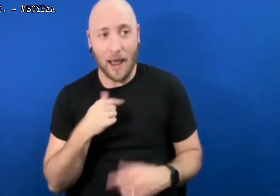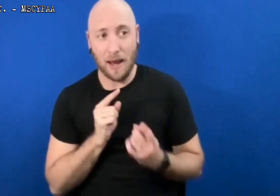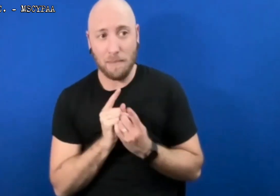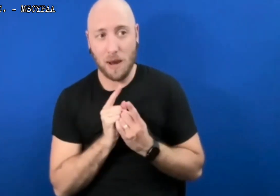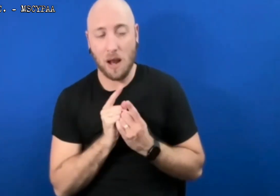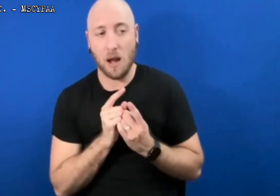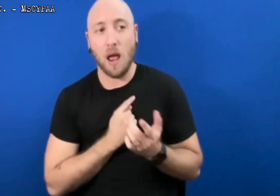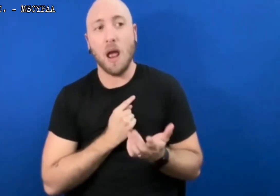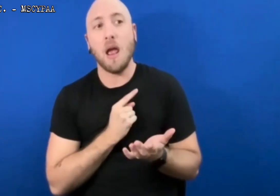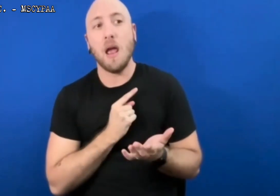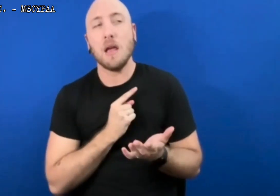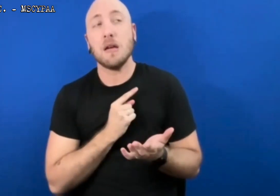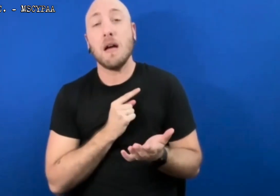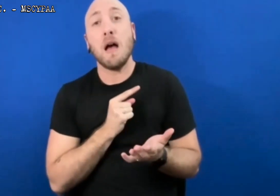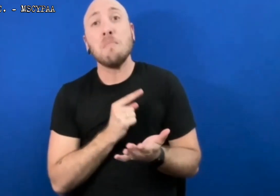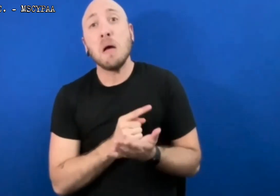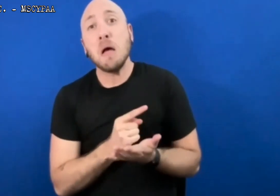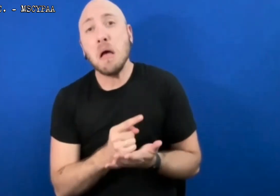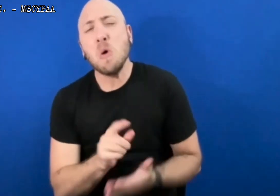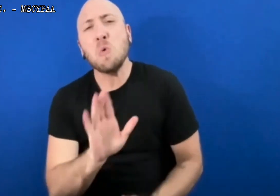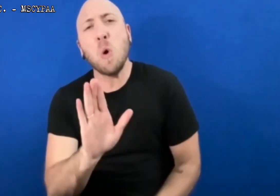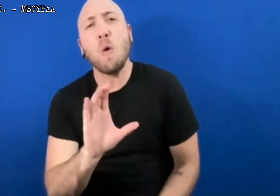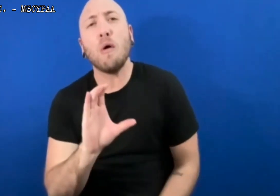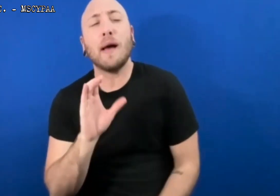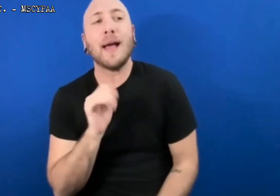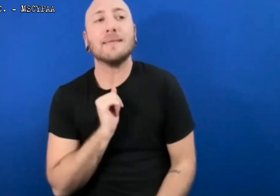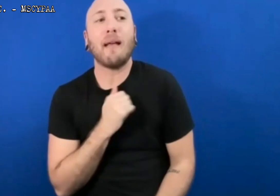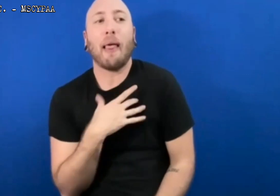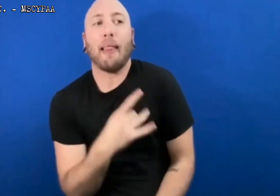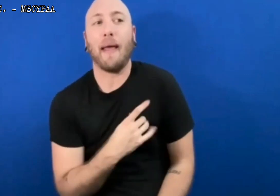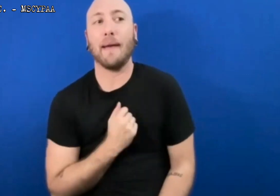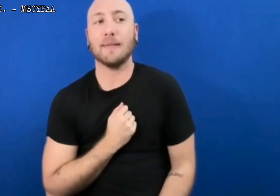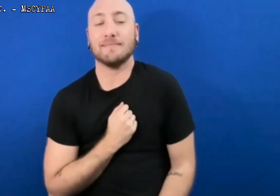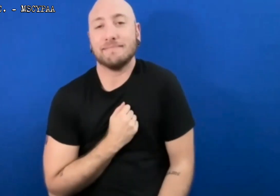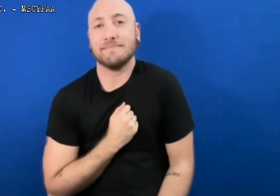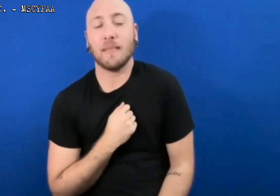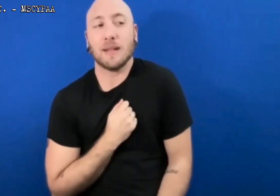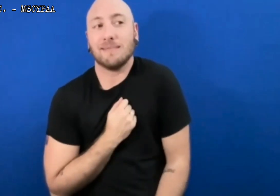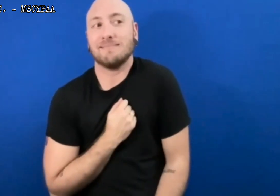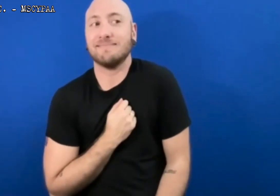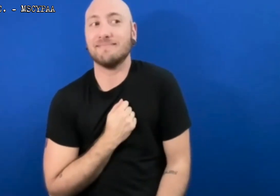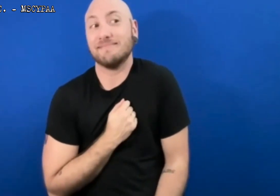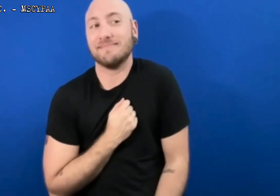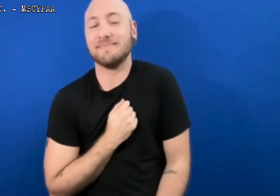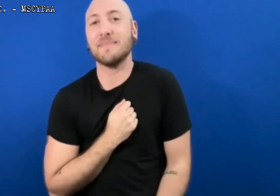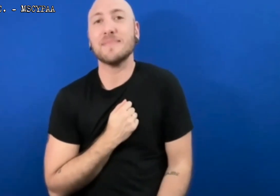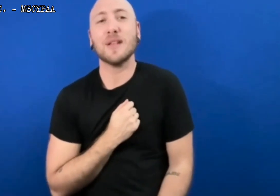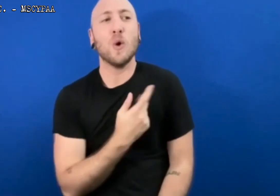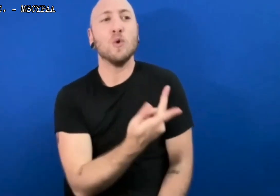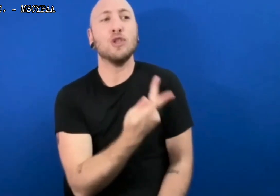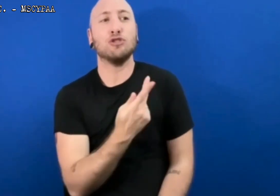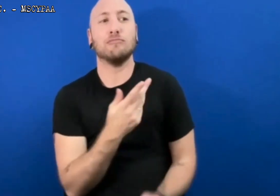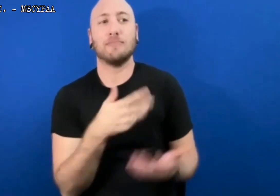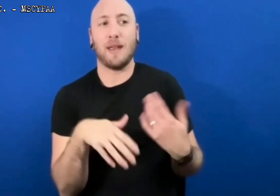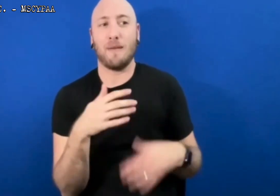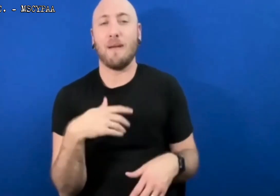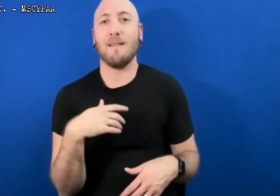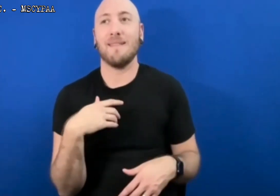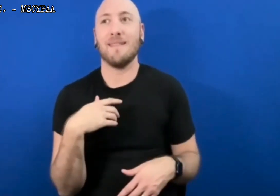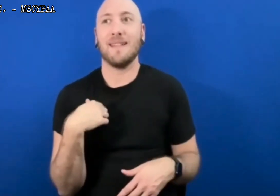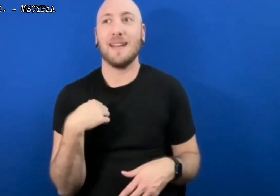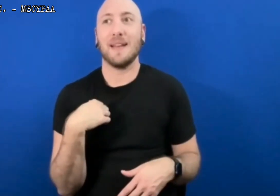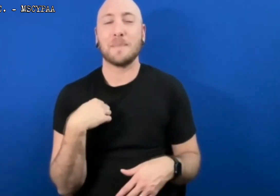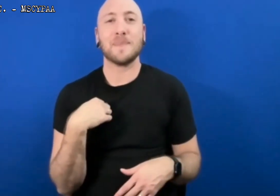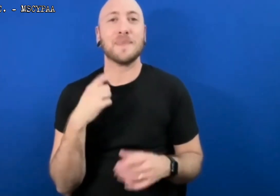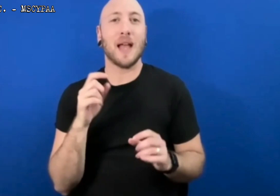in love. I was just like having a little crush. And he asked me, we'd been hanging out. I posted a picture on Facebook and no one liked